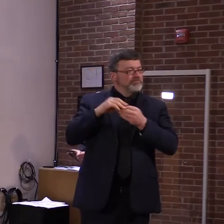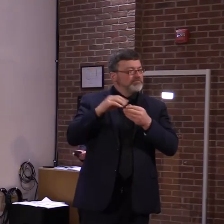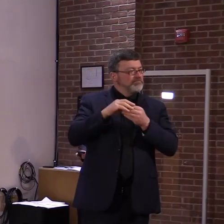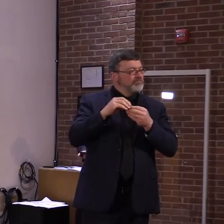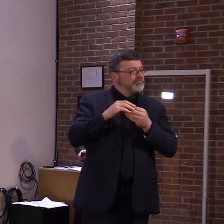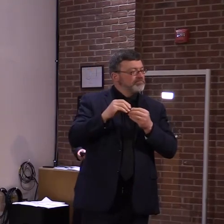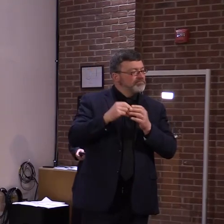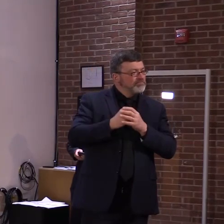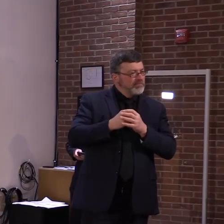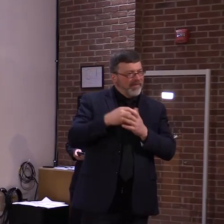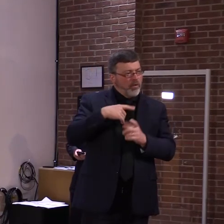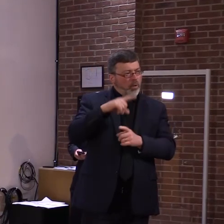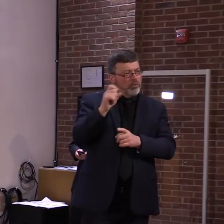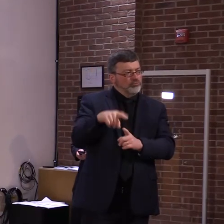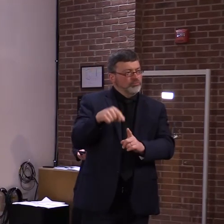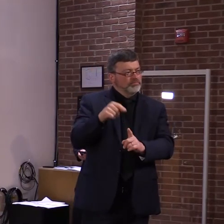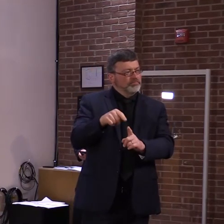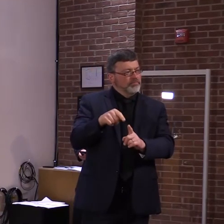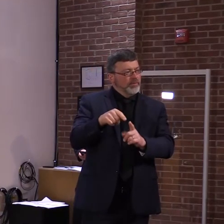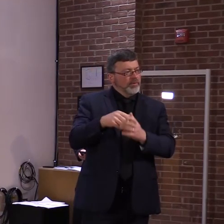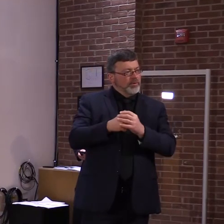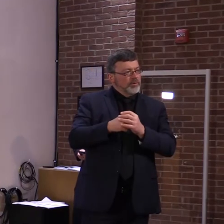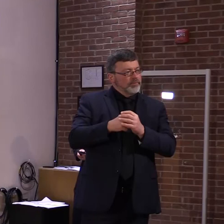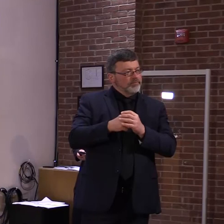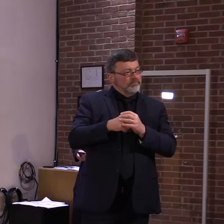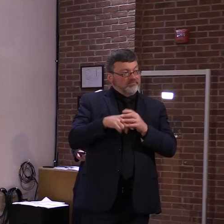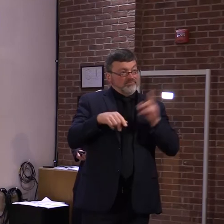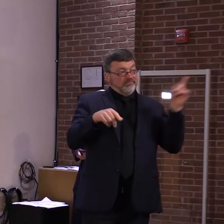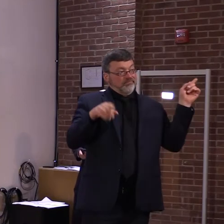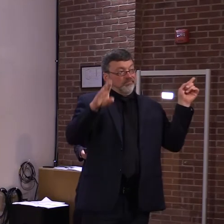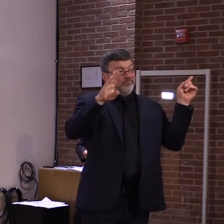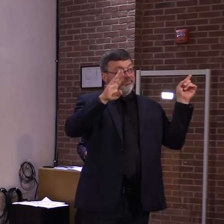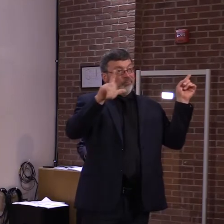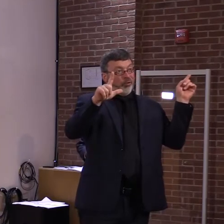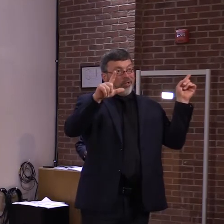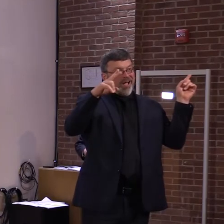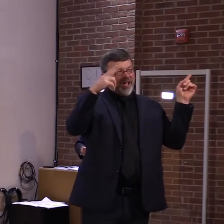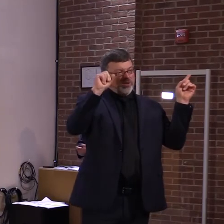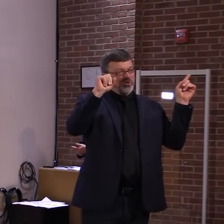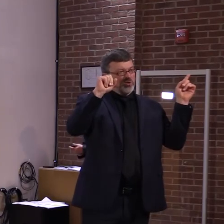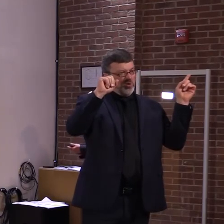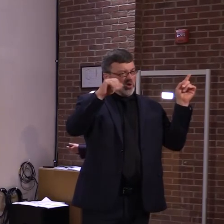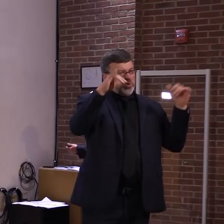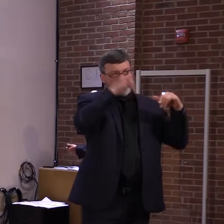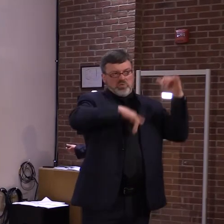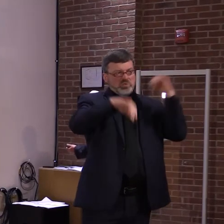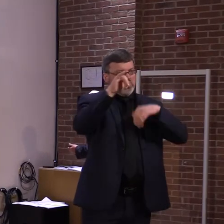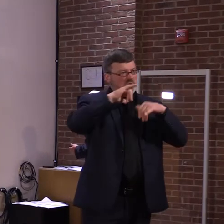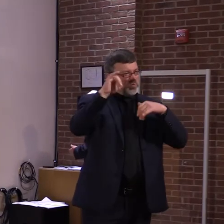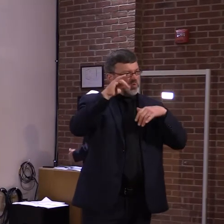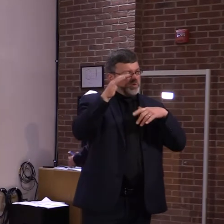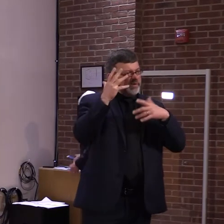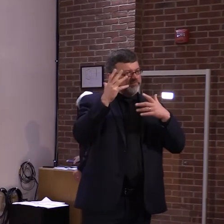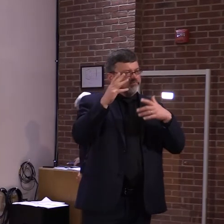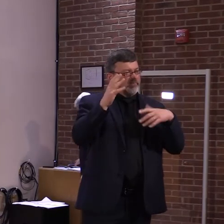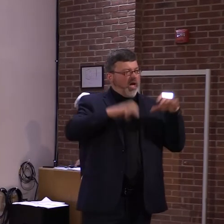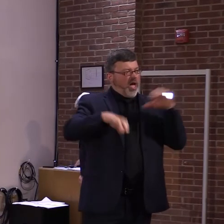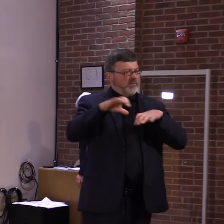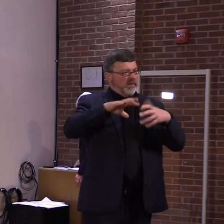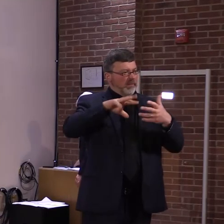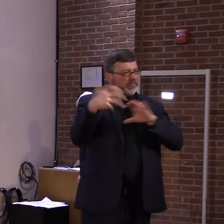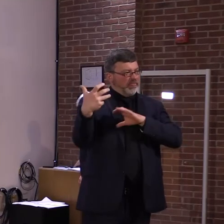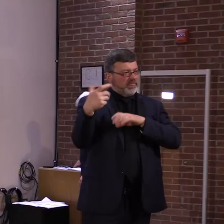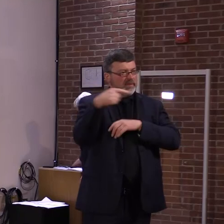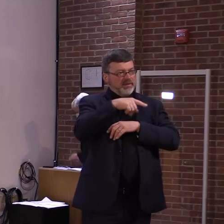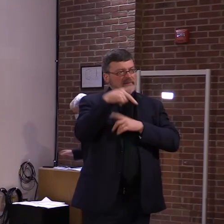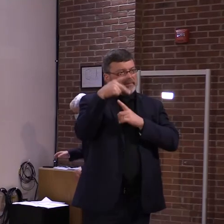Burlington School District's decision to tear down their high school and build a new one because of PCB contamination. Given that the airborne levels